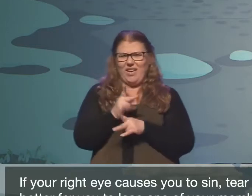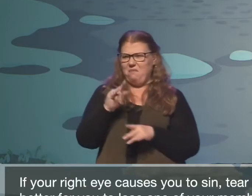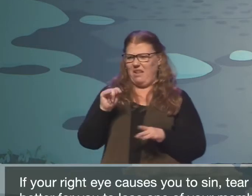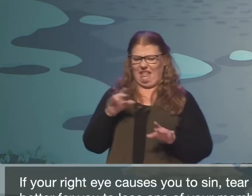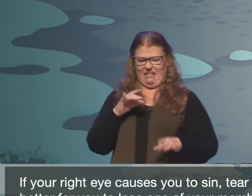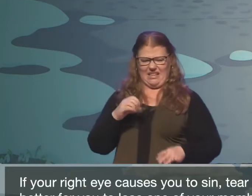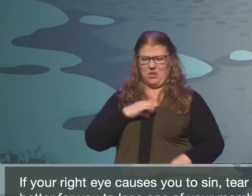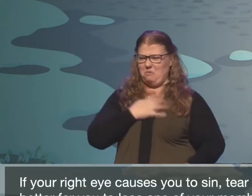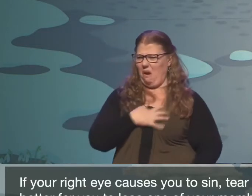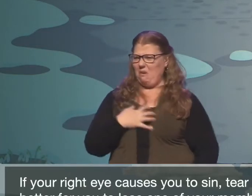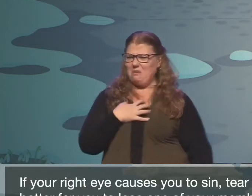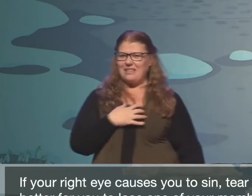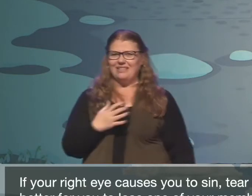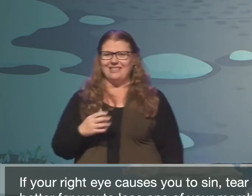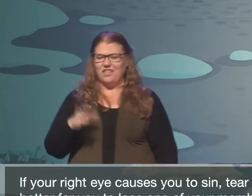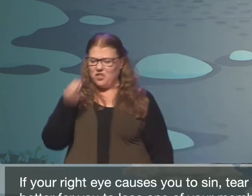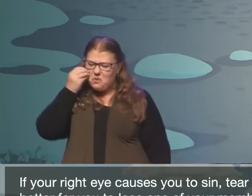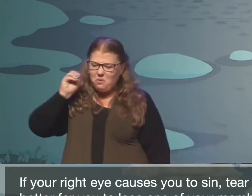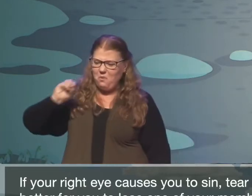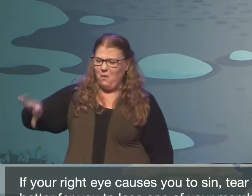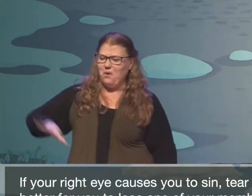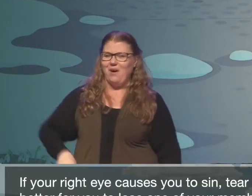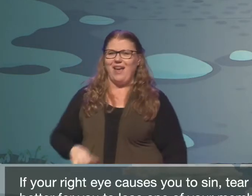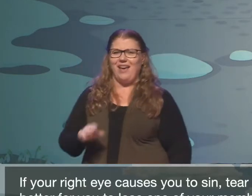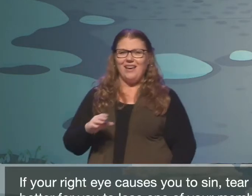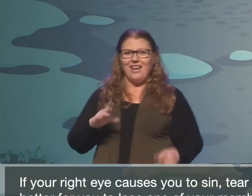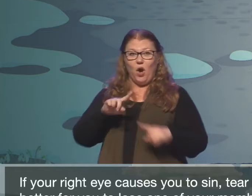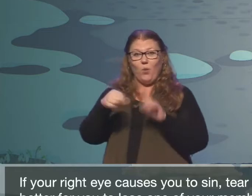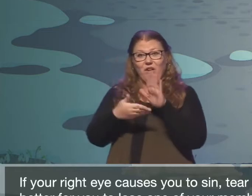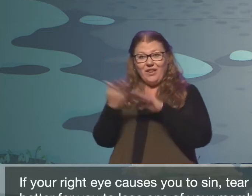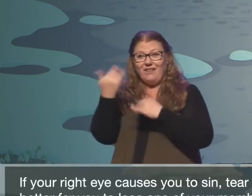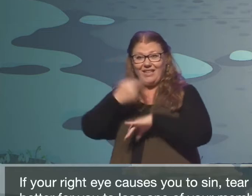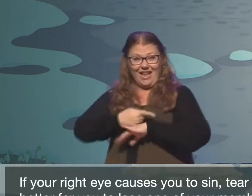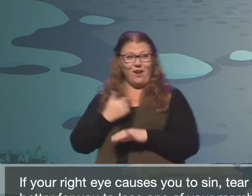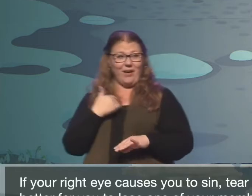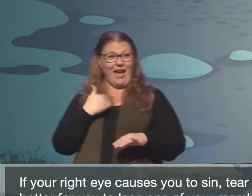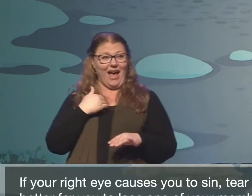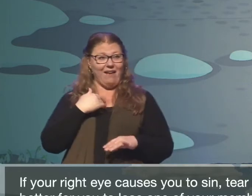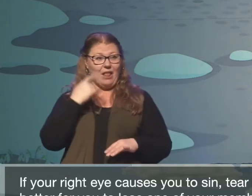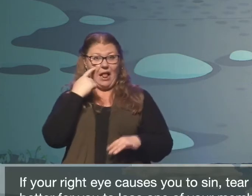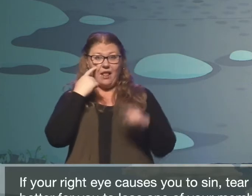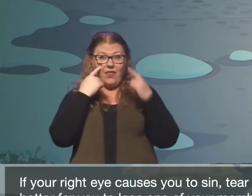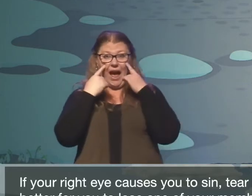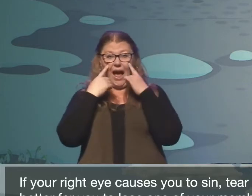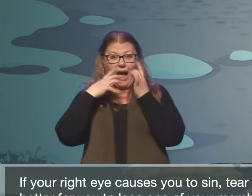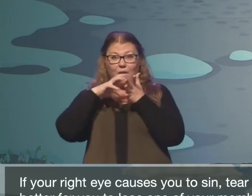gross. Just throw it out, all right? So on your way out today, what we have are eye removers.